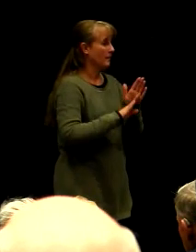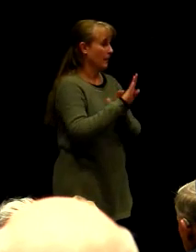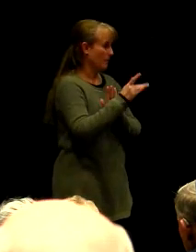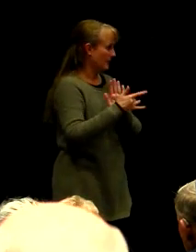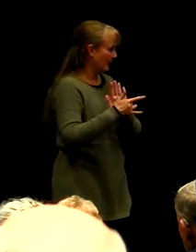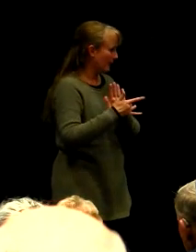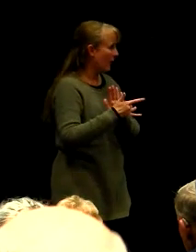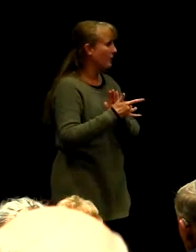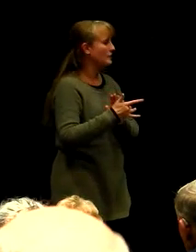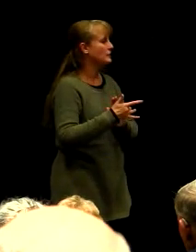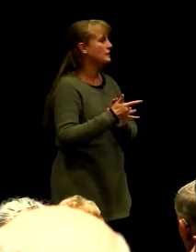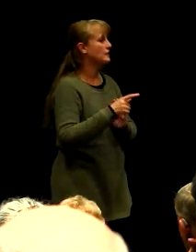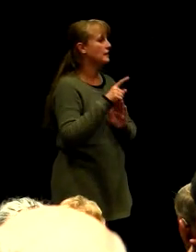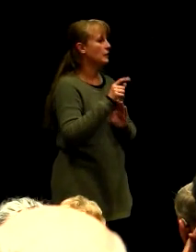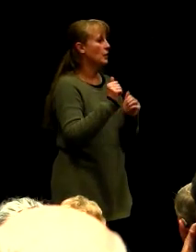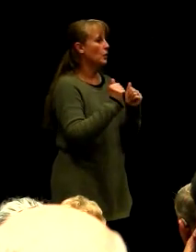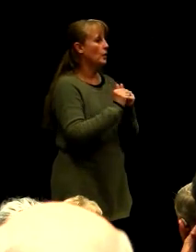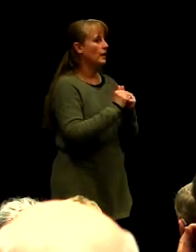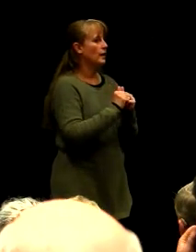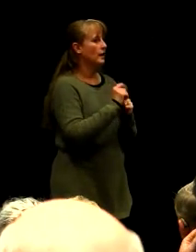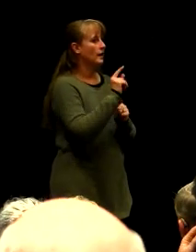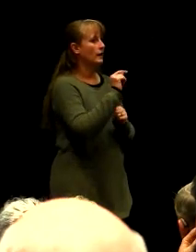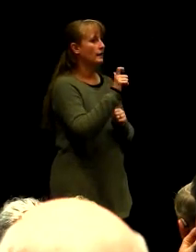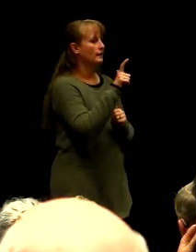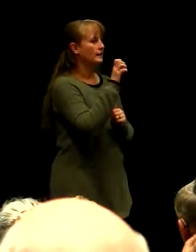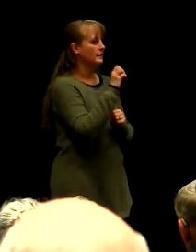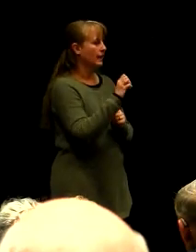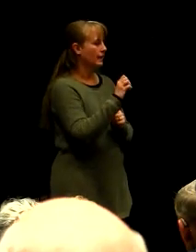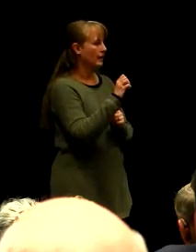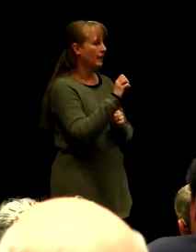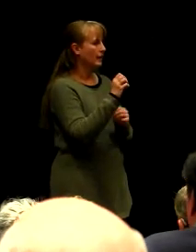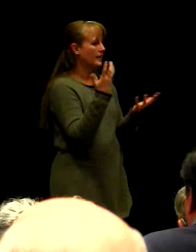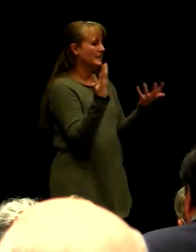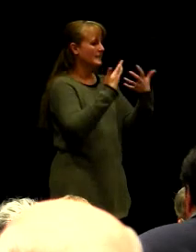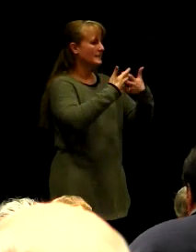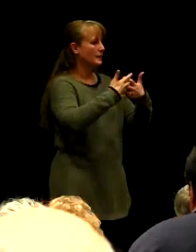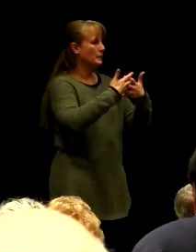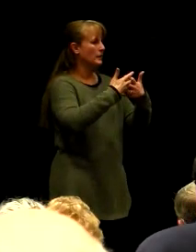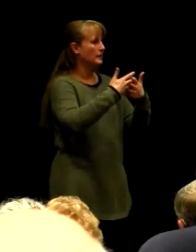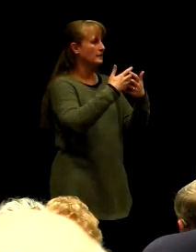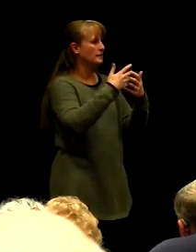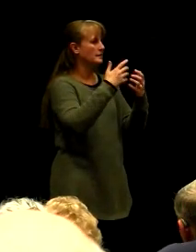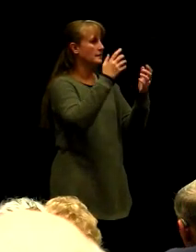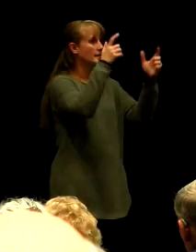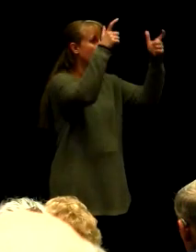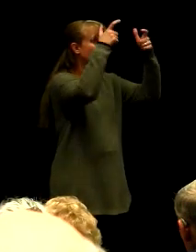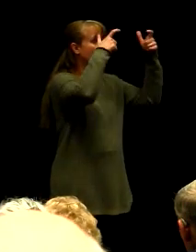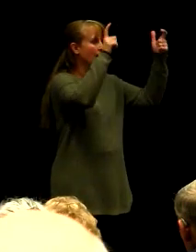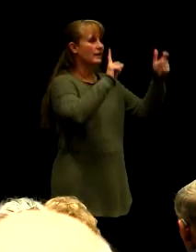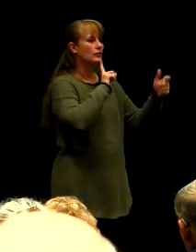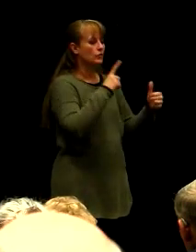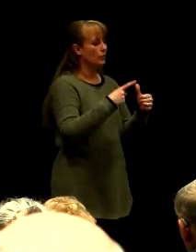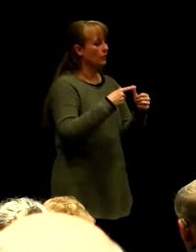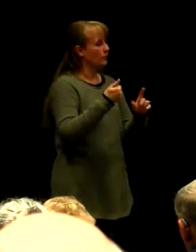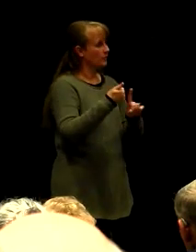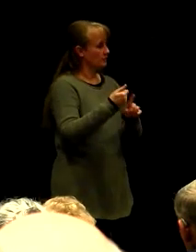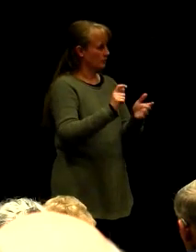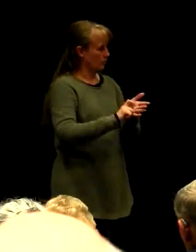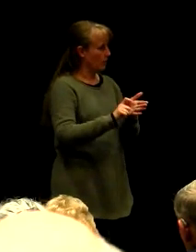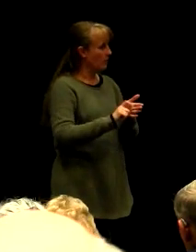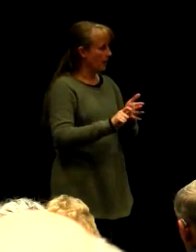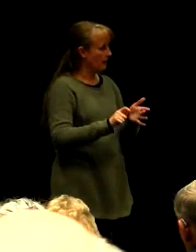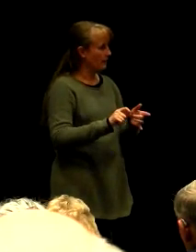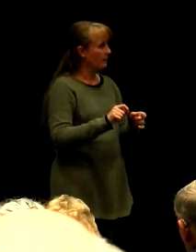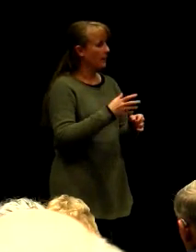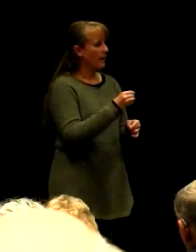example, telecommunication satellites in geosynchronous orbit was an idea that he was really the first one to write about.